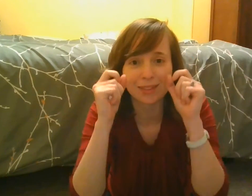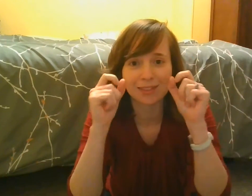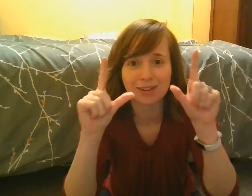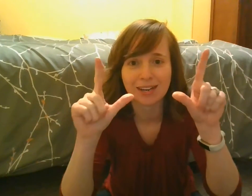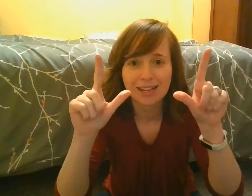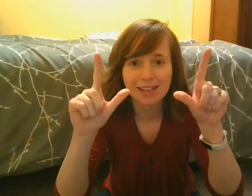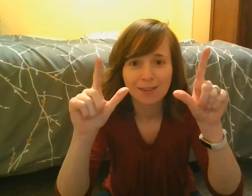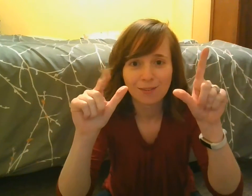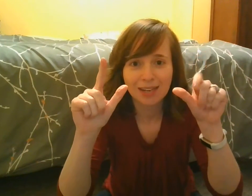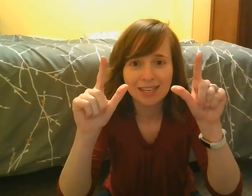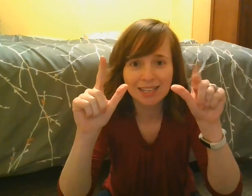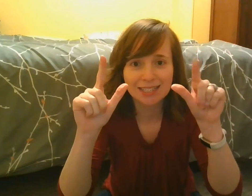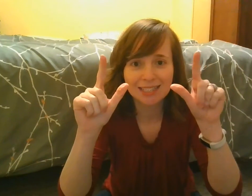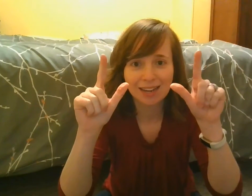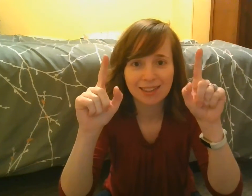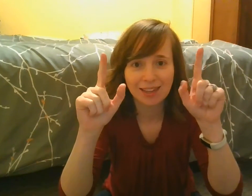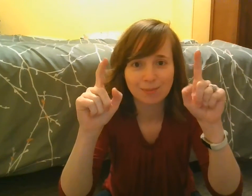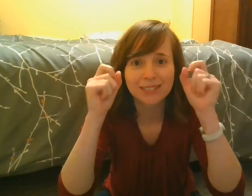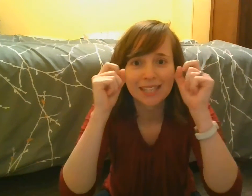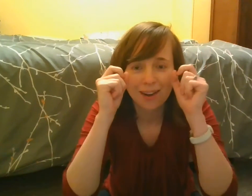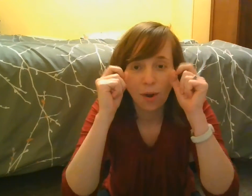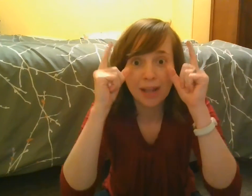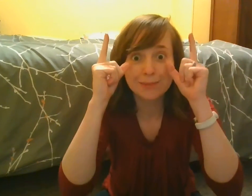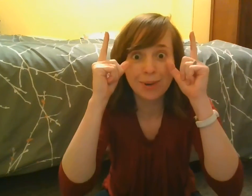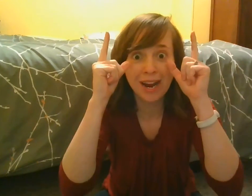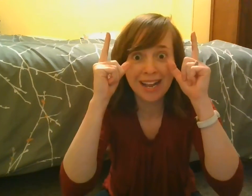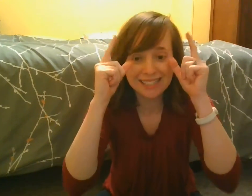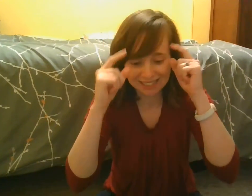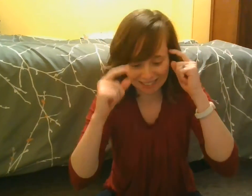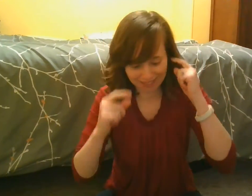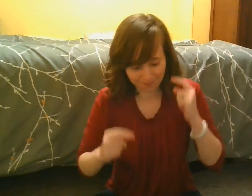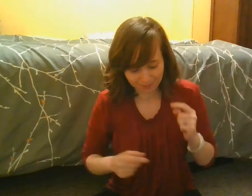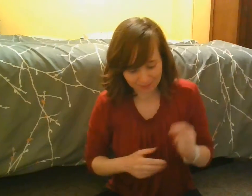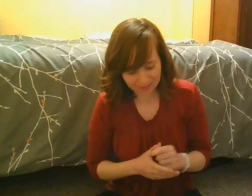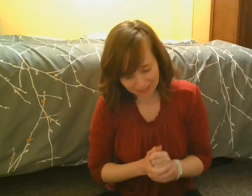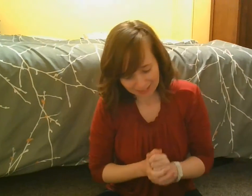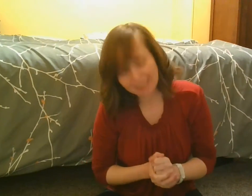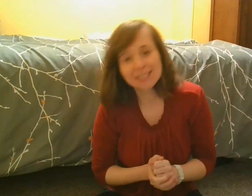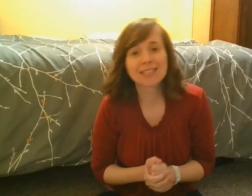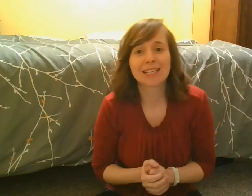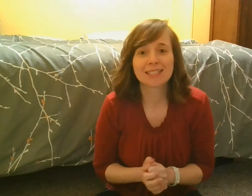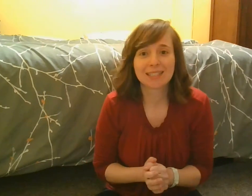your index and thumbs. Surprise. Next is the